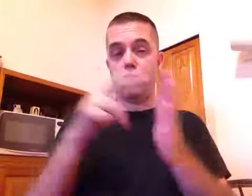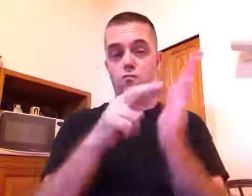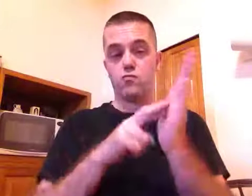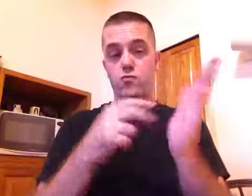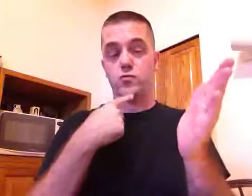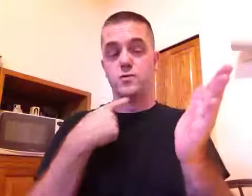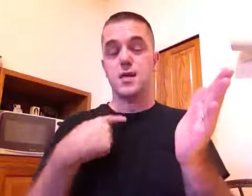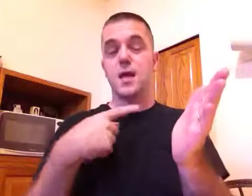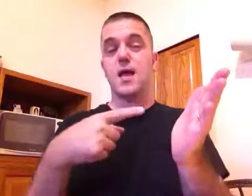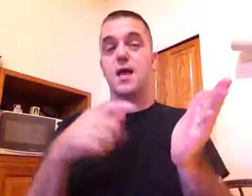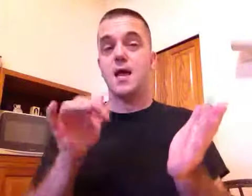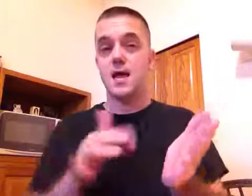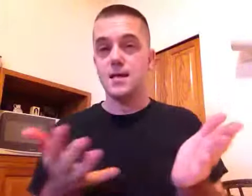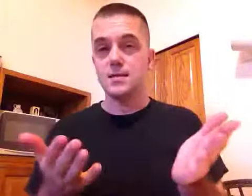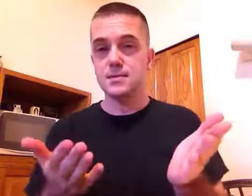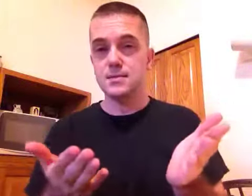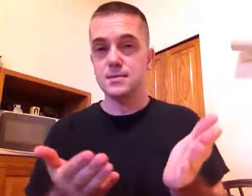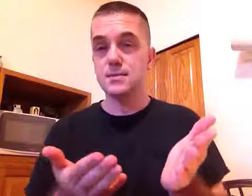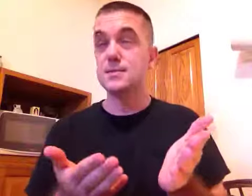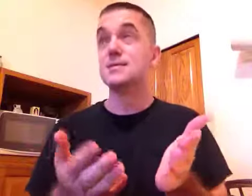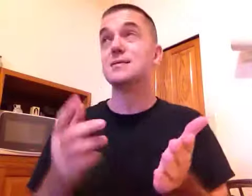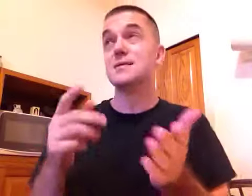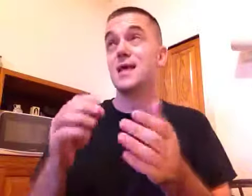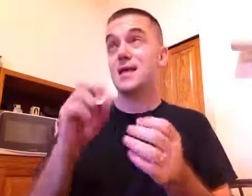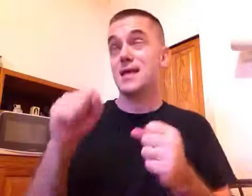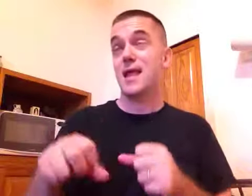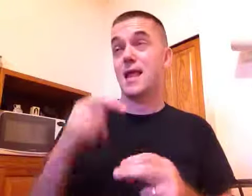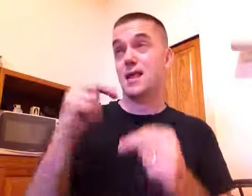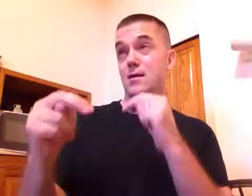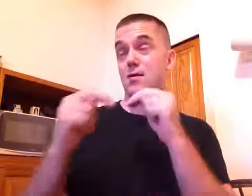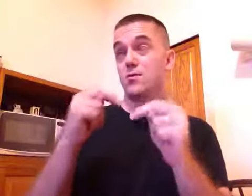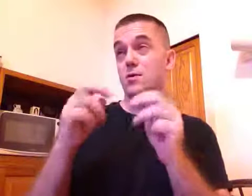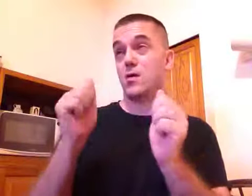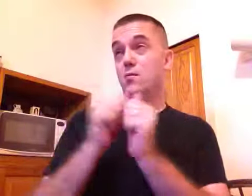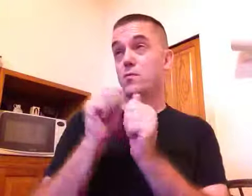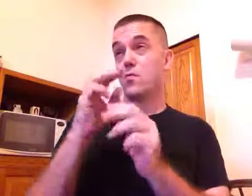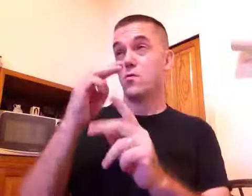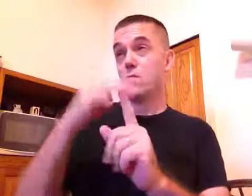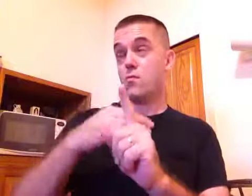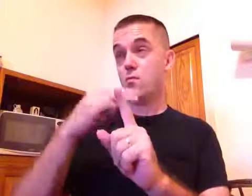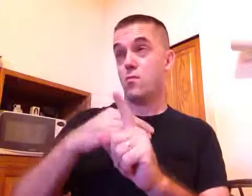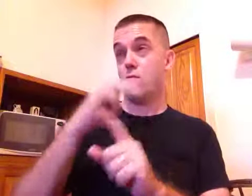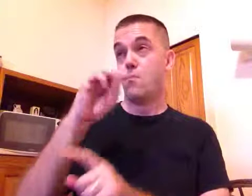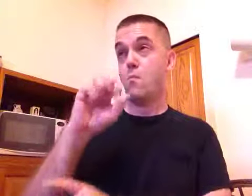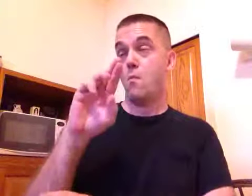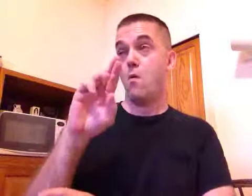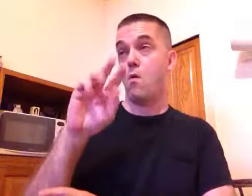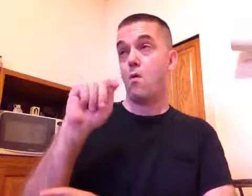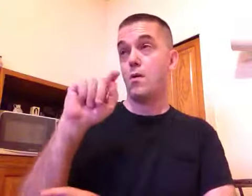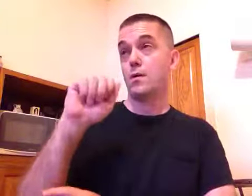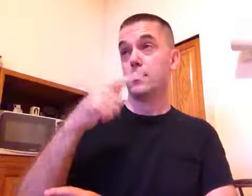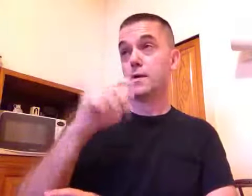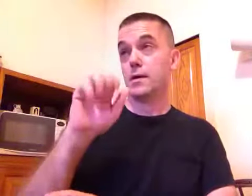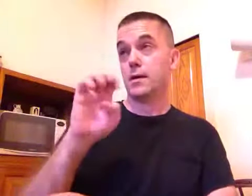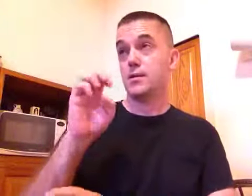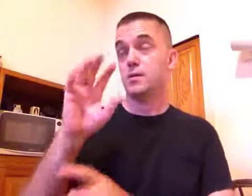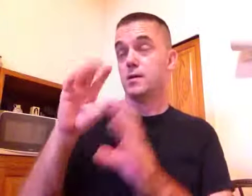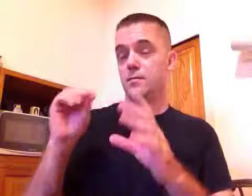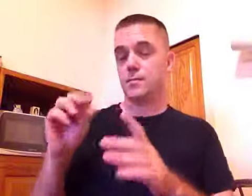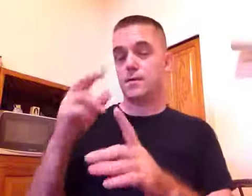everything, they somehow can negotiate with your mortgage company to lower the rate. The rates that they